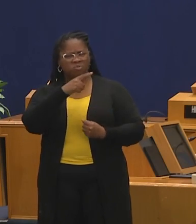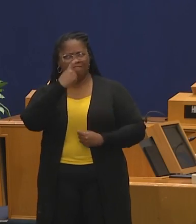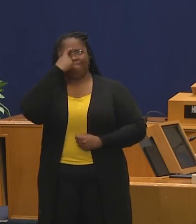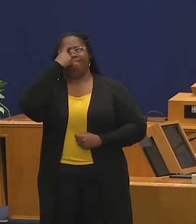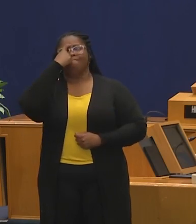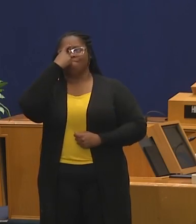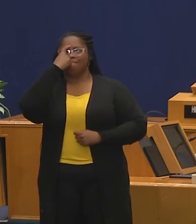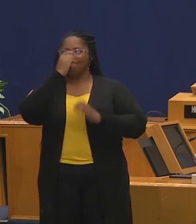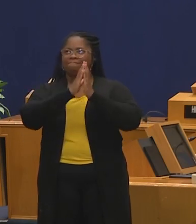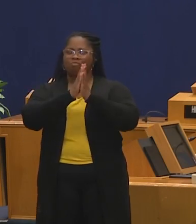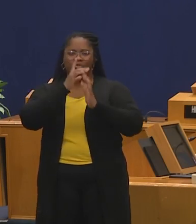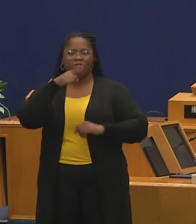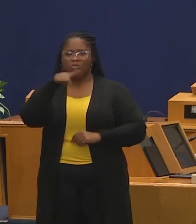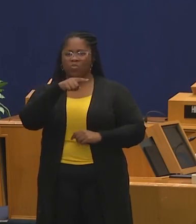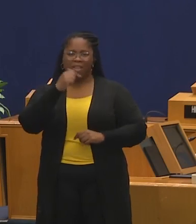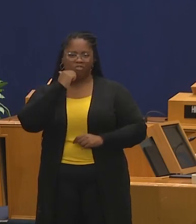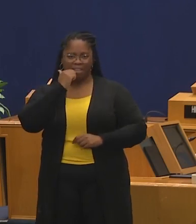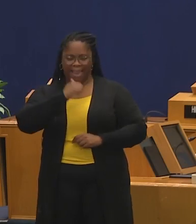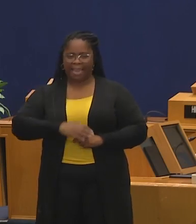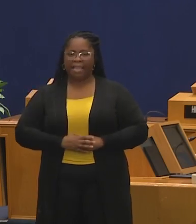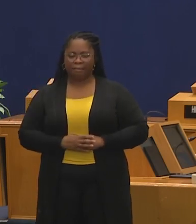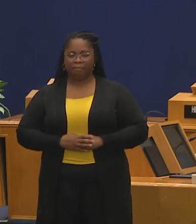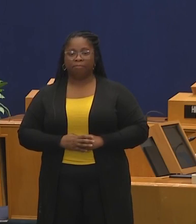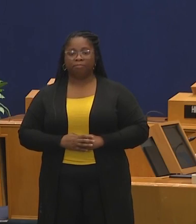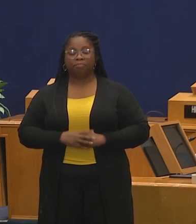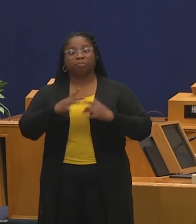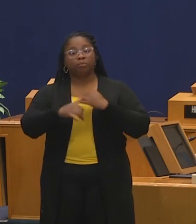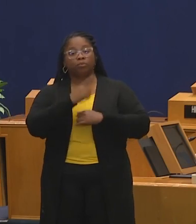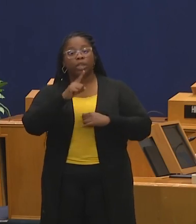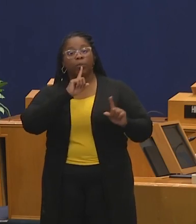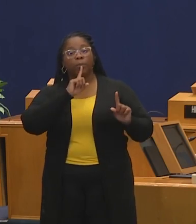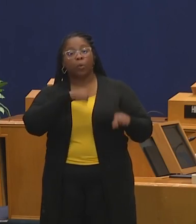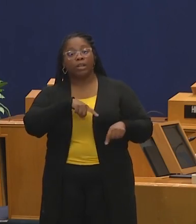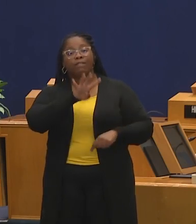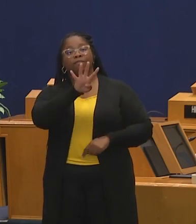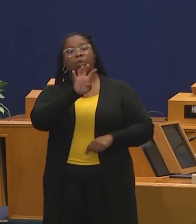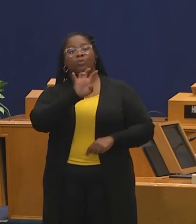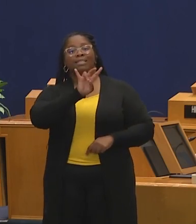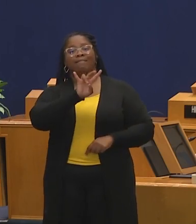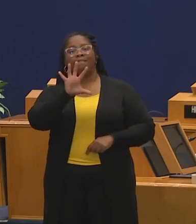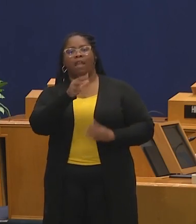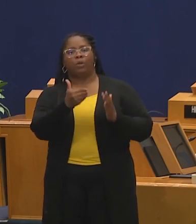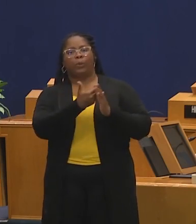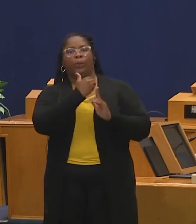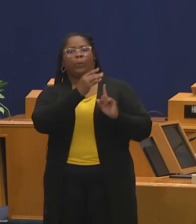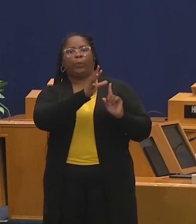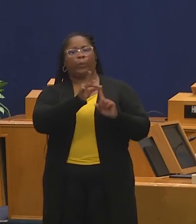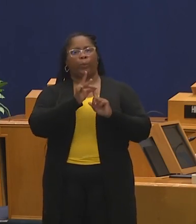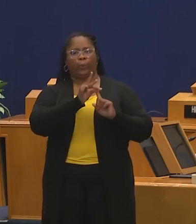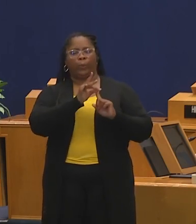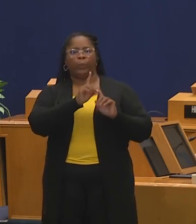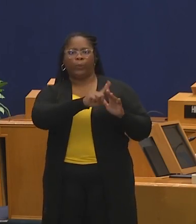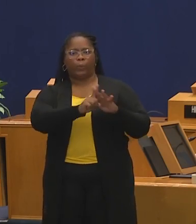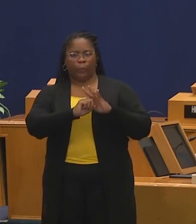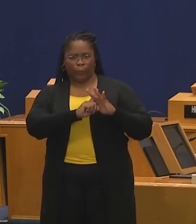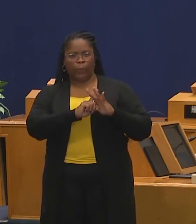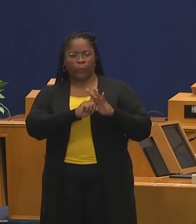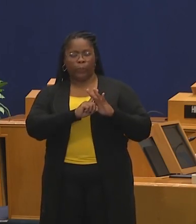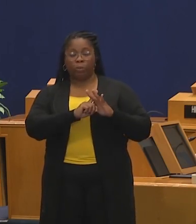day. Today we're also reporting 475 new cases. Over the last